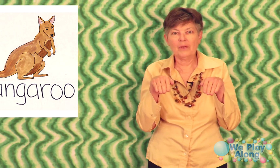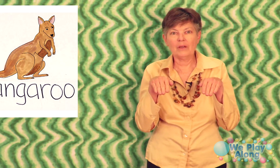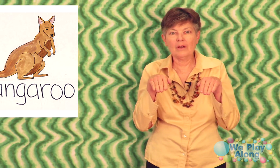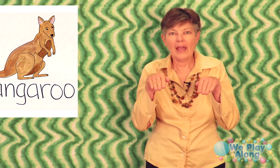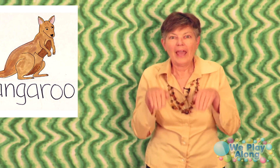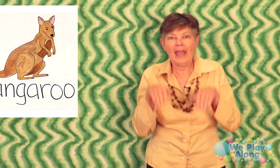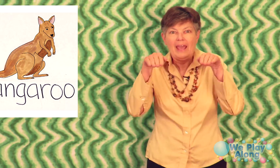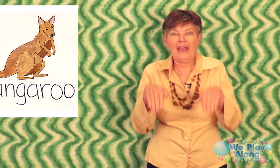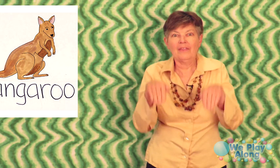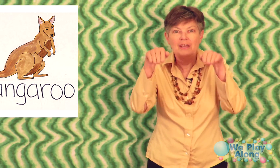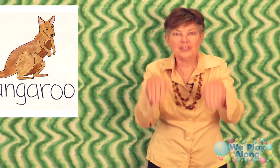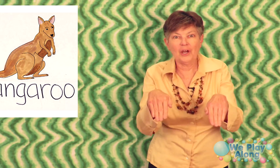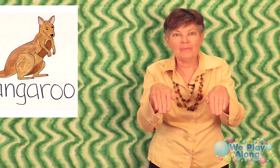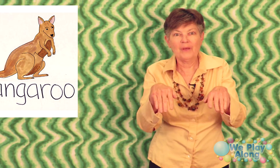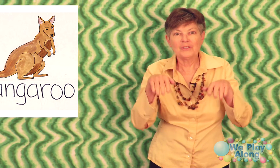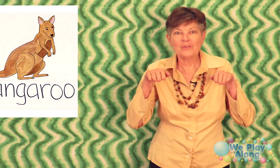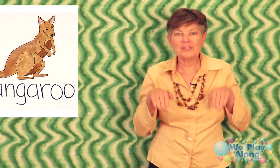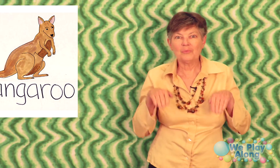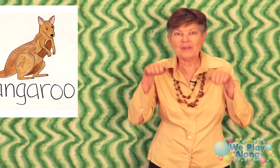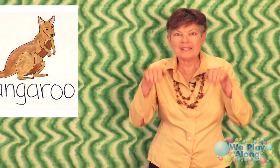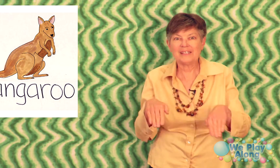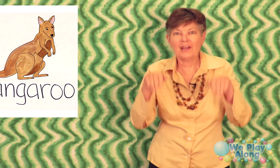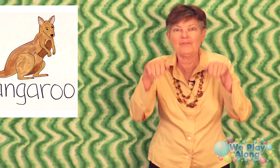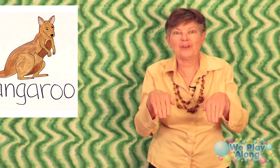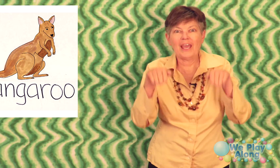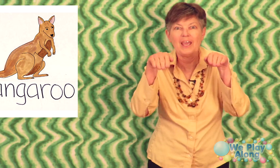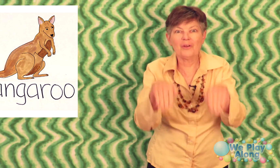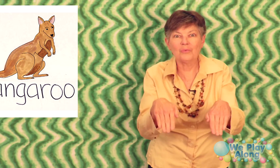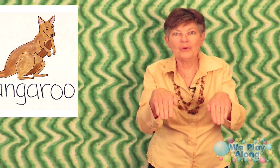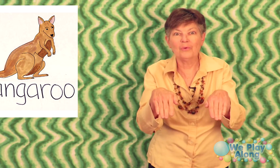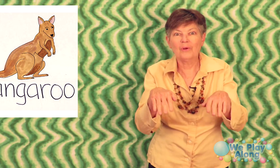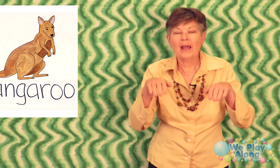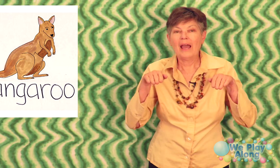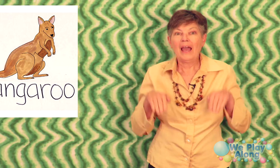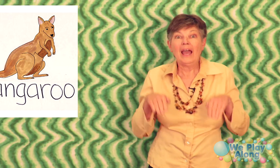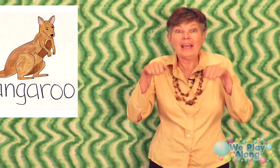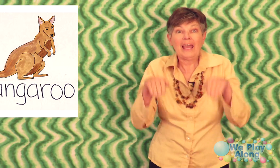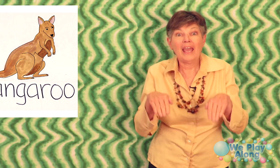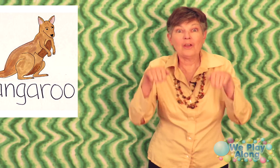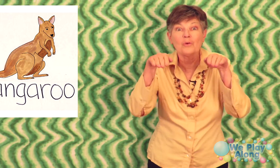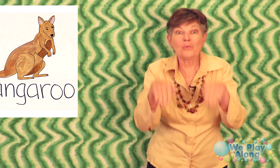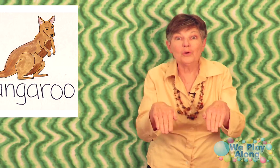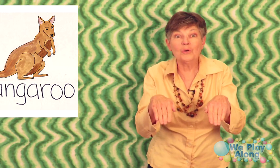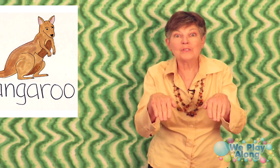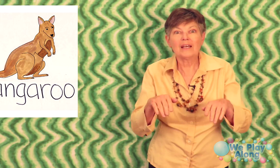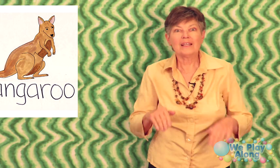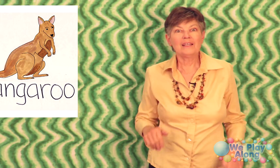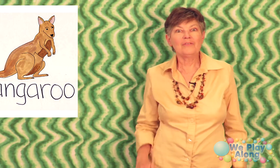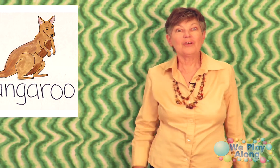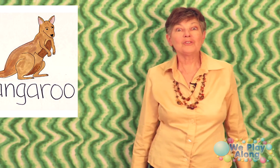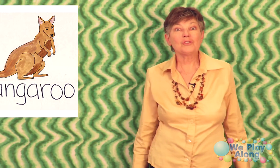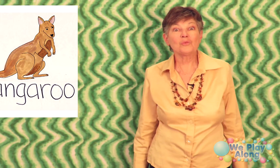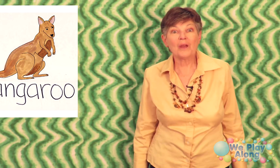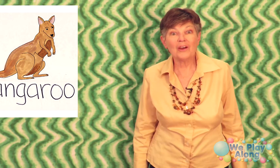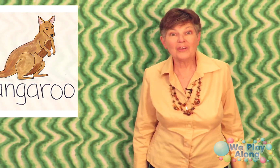here and they jump. So this would be the sign for kangaroo. Kangaroos live in